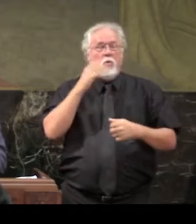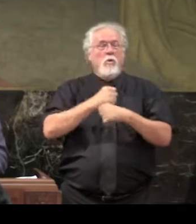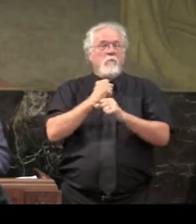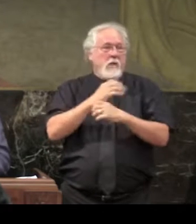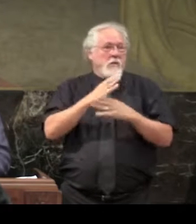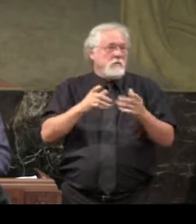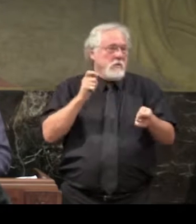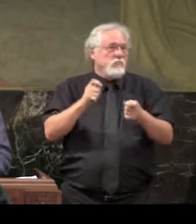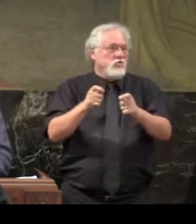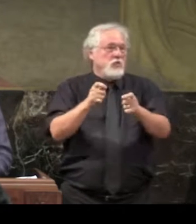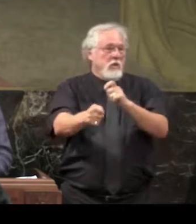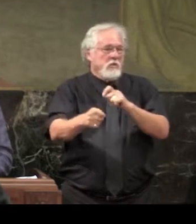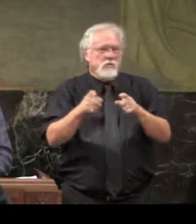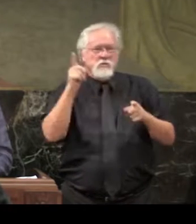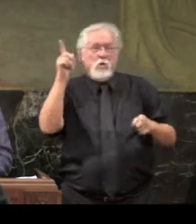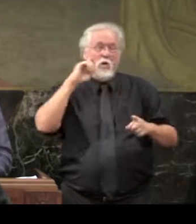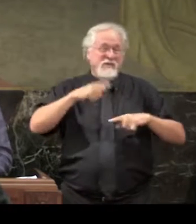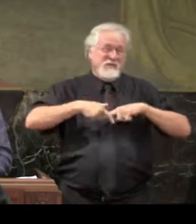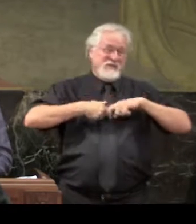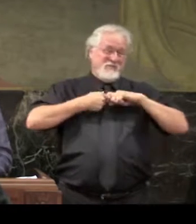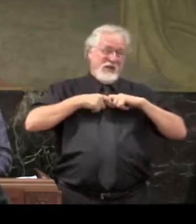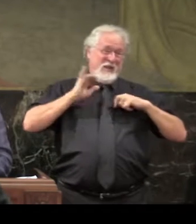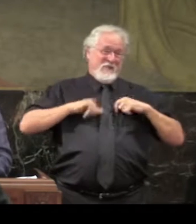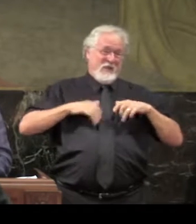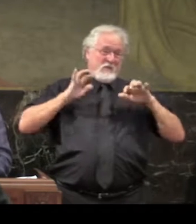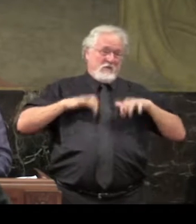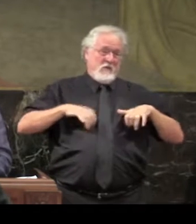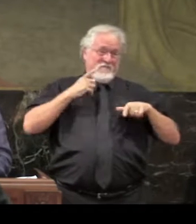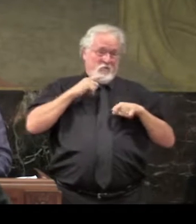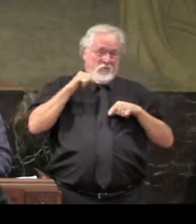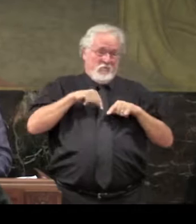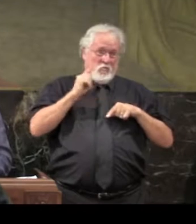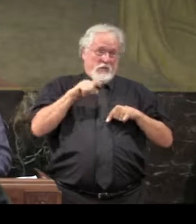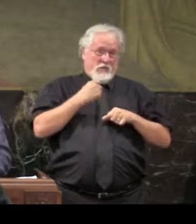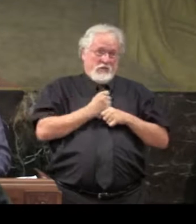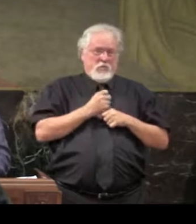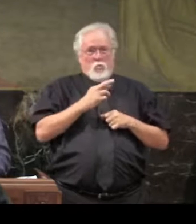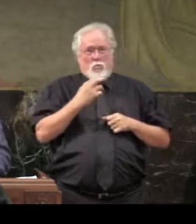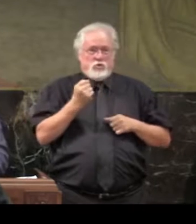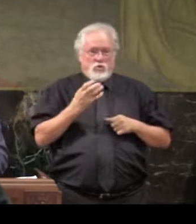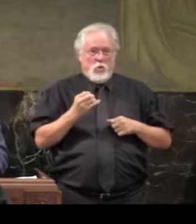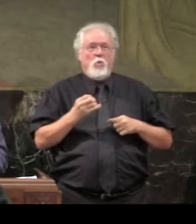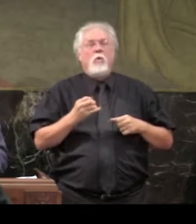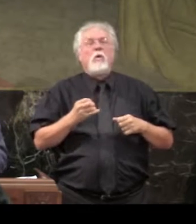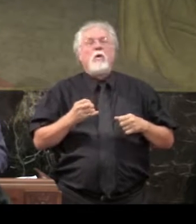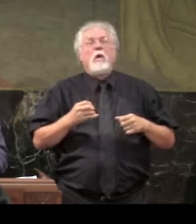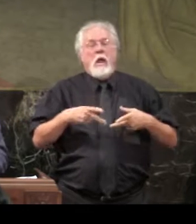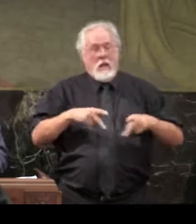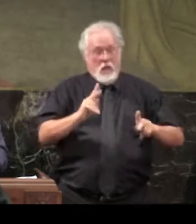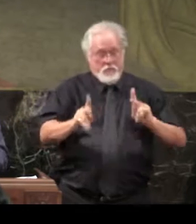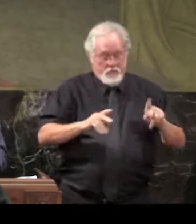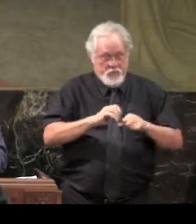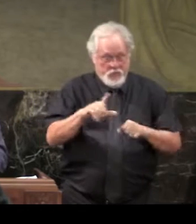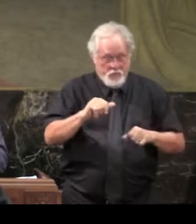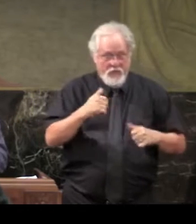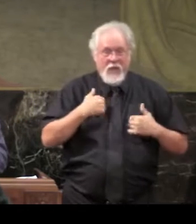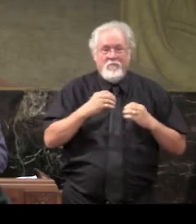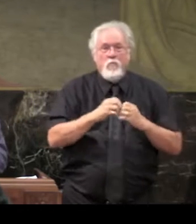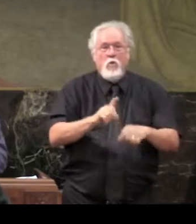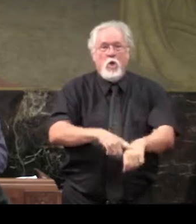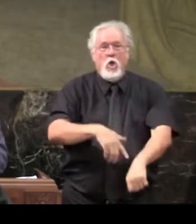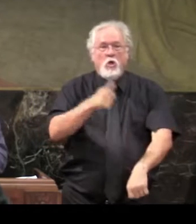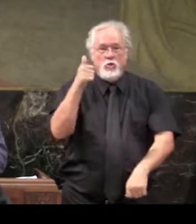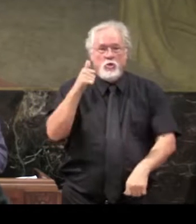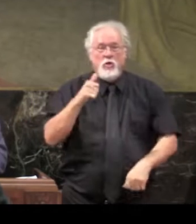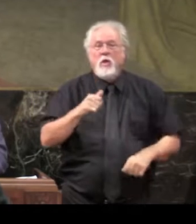some changes where at least they suspend that provision for a period of years to allow people in Louisiana to have longer.